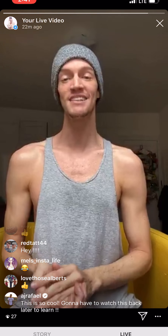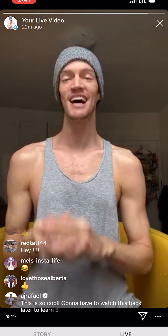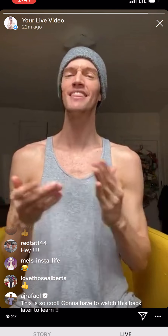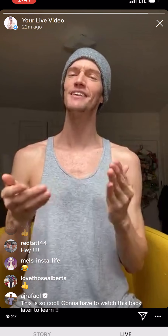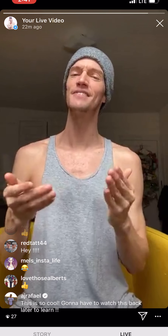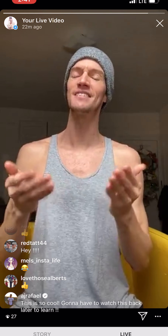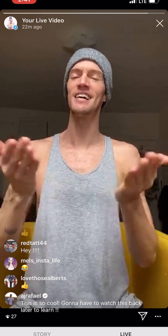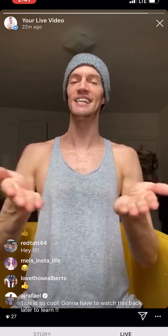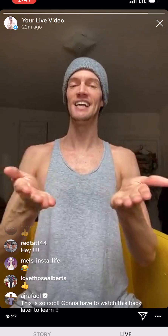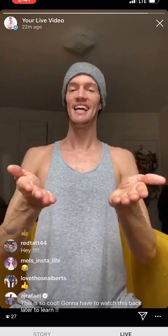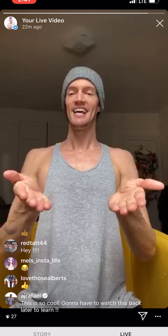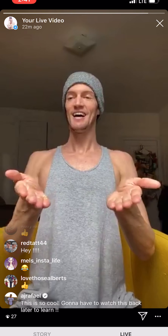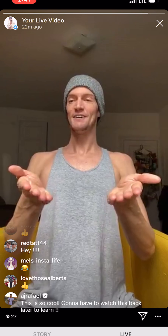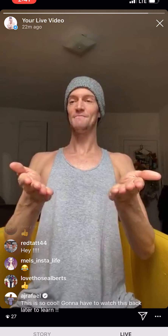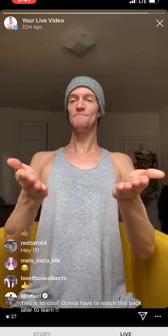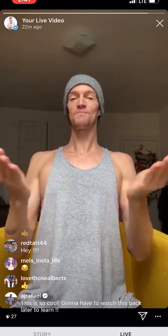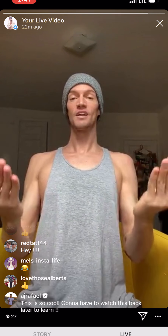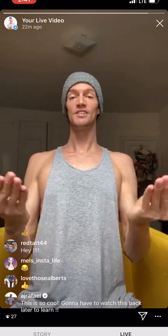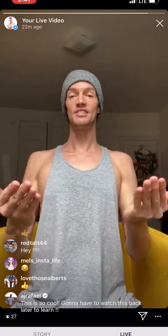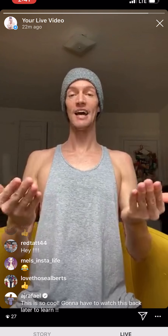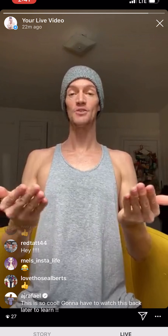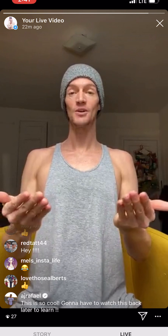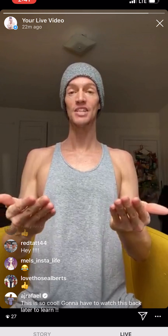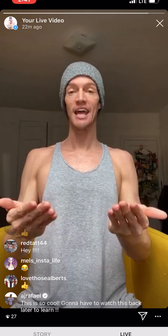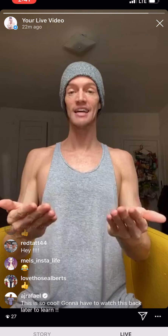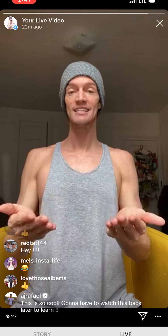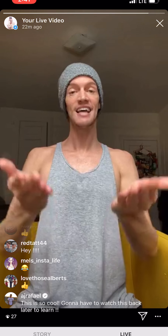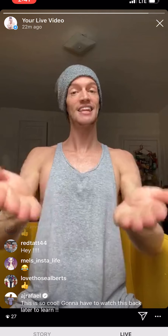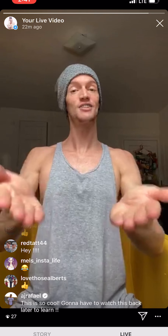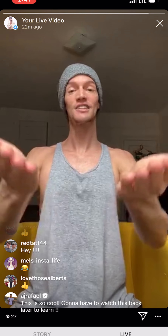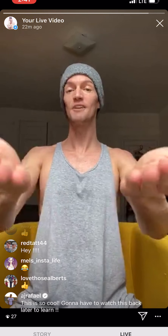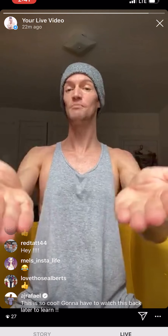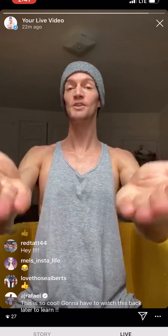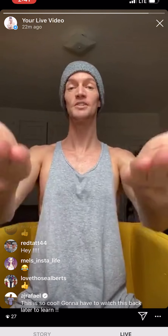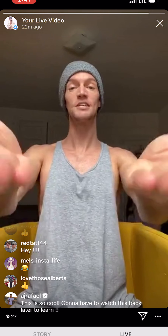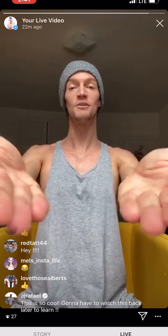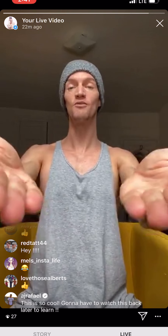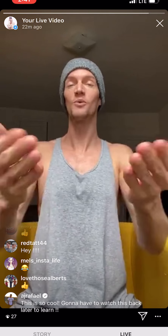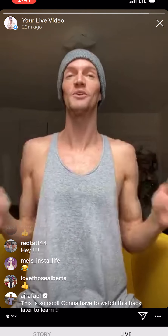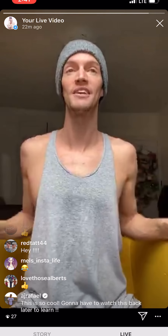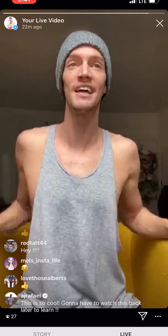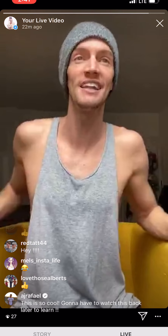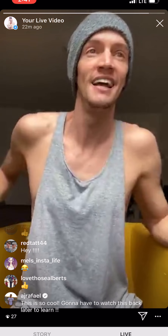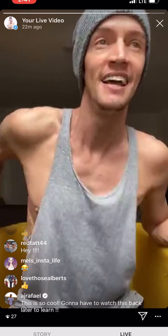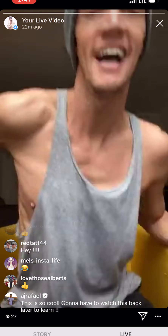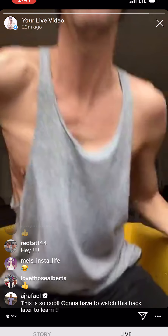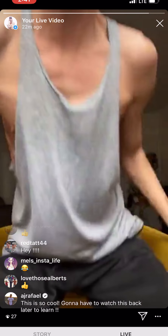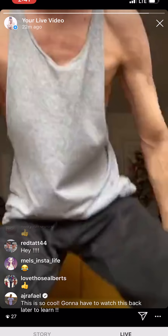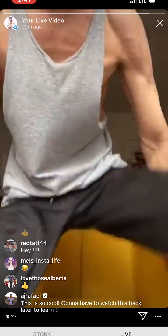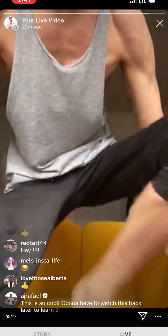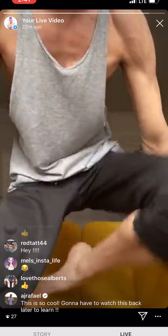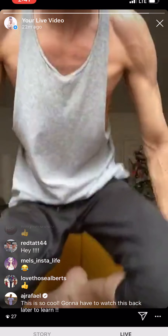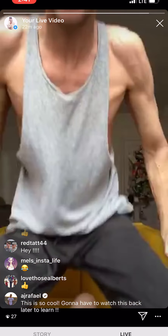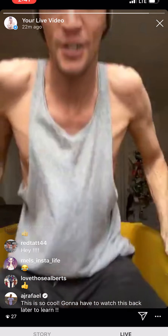I love this sign. You just outstretched hands and they just kind of push someone forward. And I feel like that's what encouragement